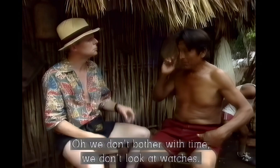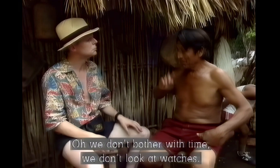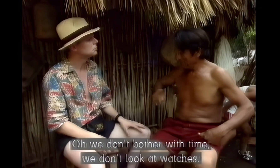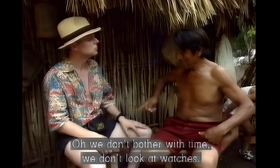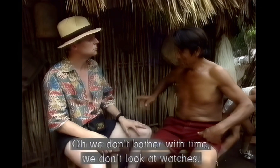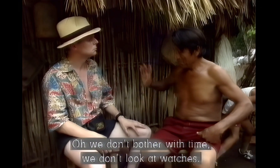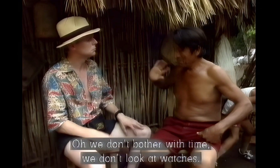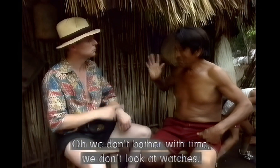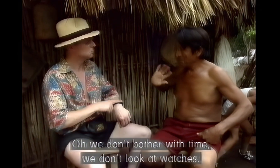Oh, we don't bother with time.